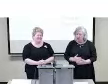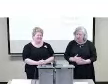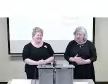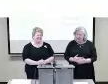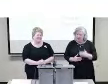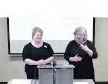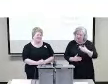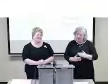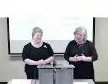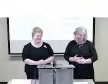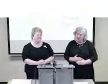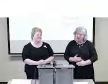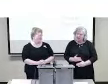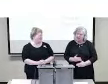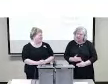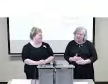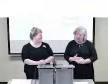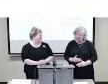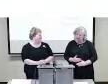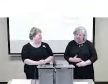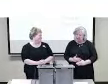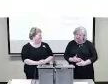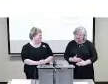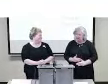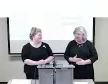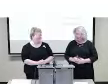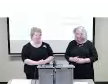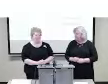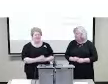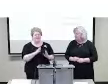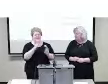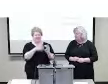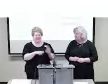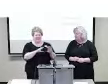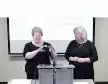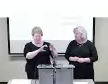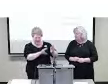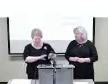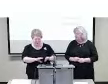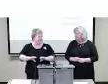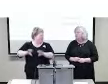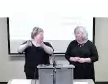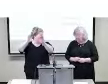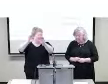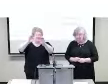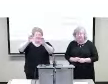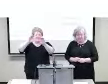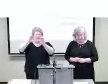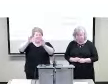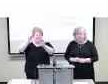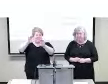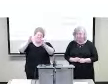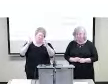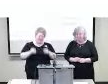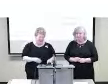that i know i need to do they they fall in line in other places on the list yeah and then the next day you carry over yes and